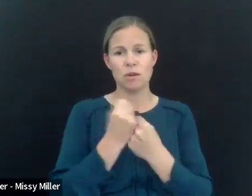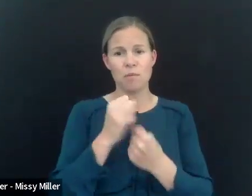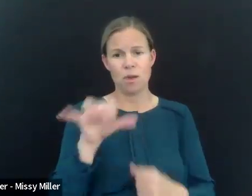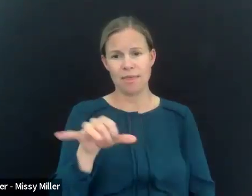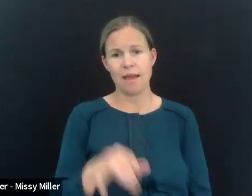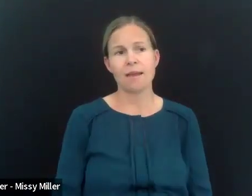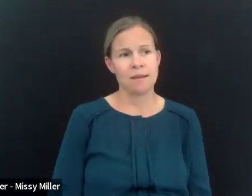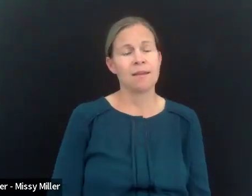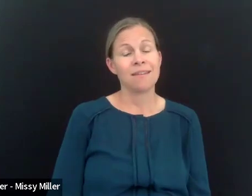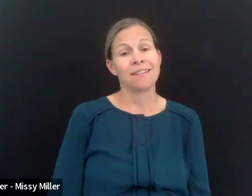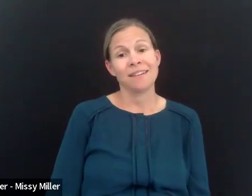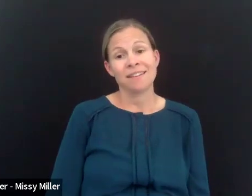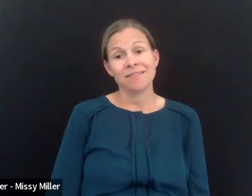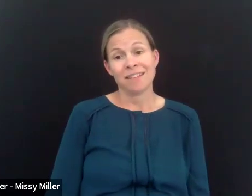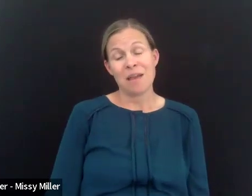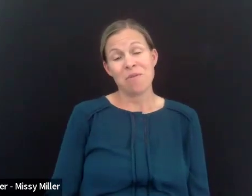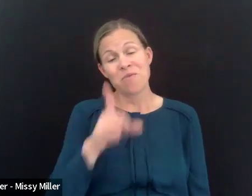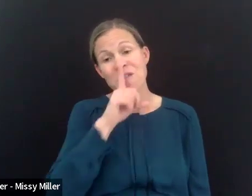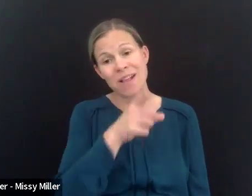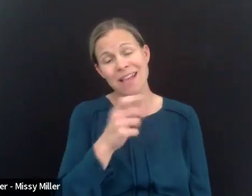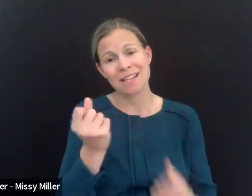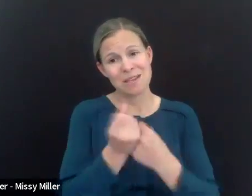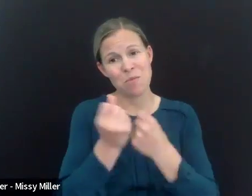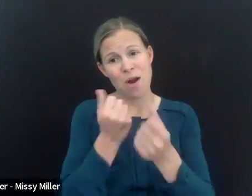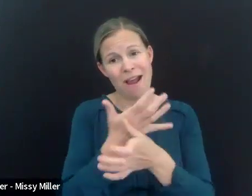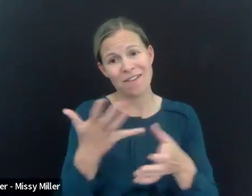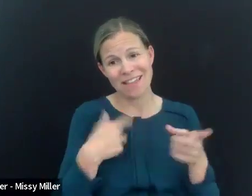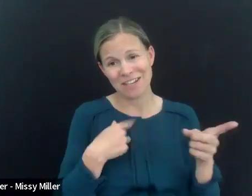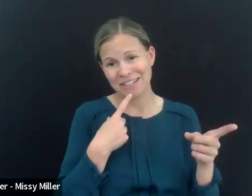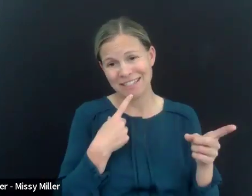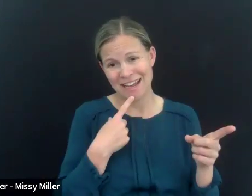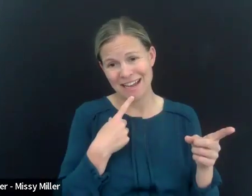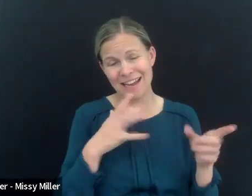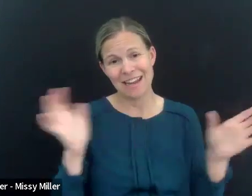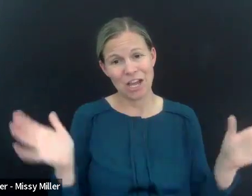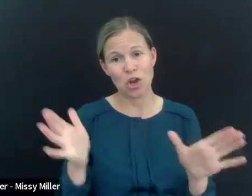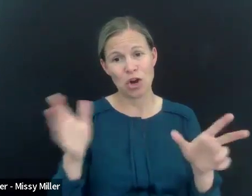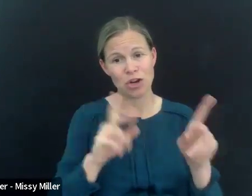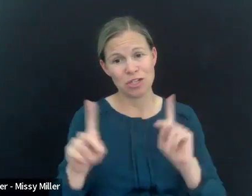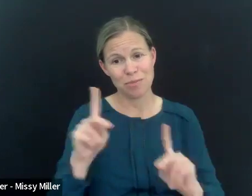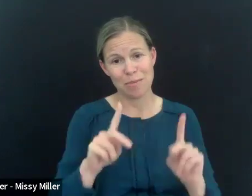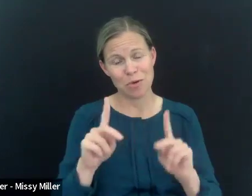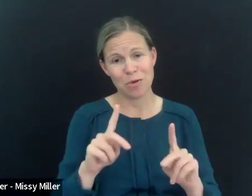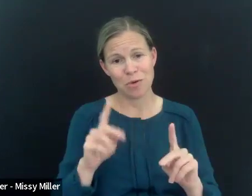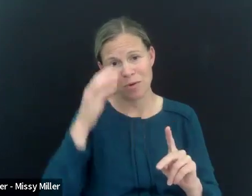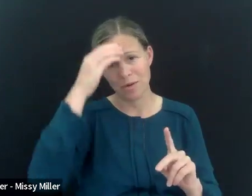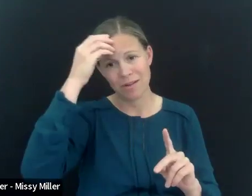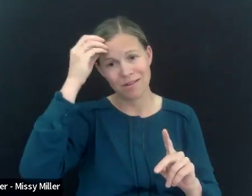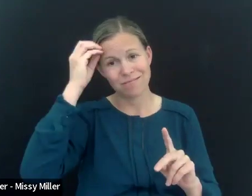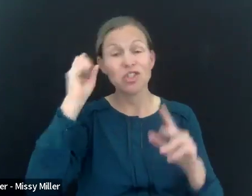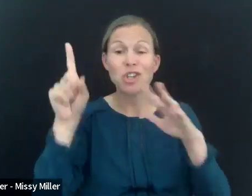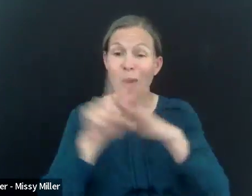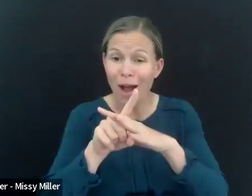just said, and also just to encourage people, just show